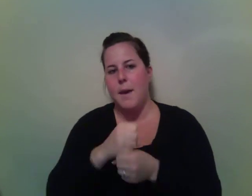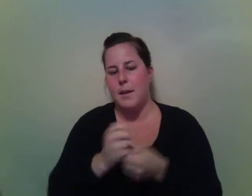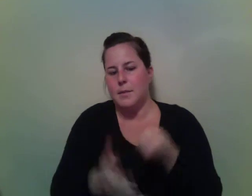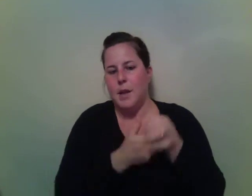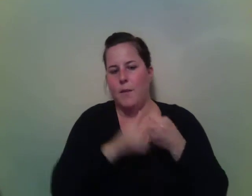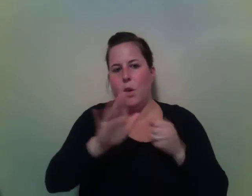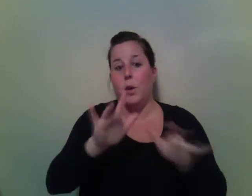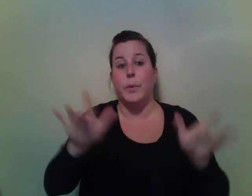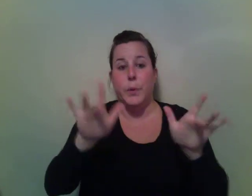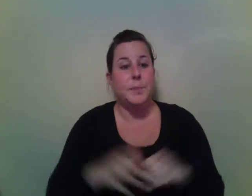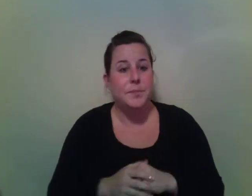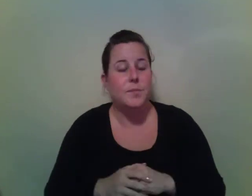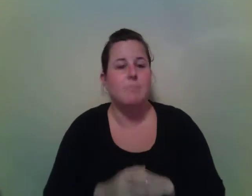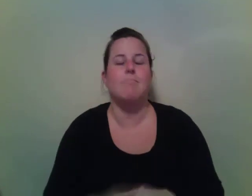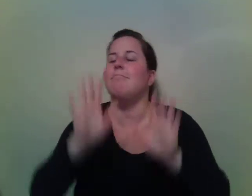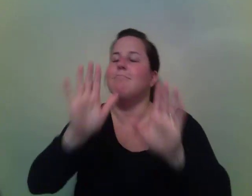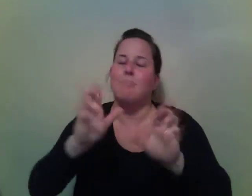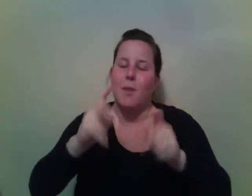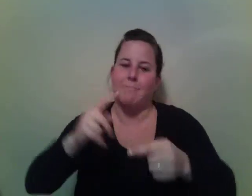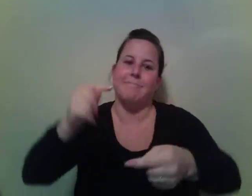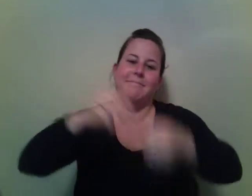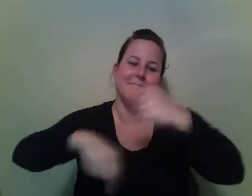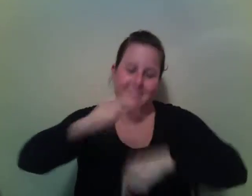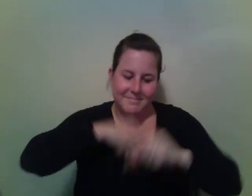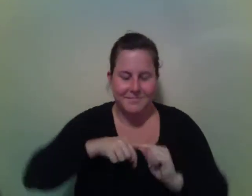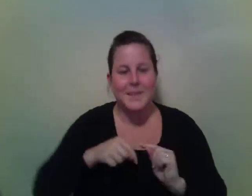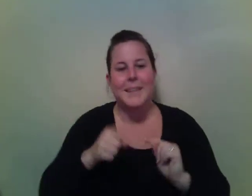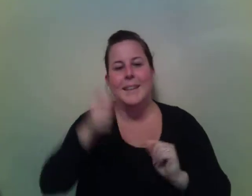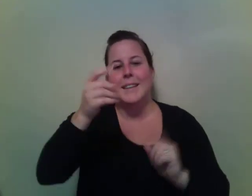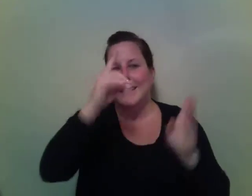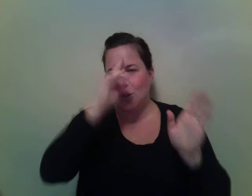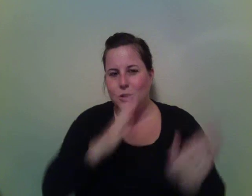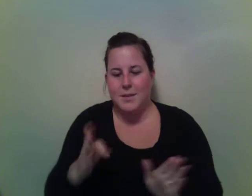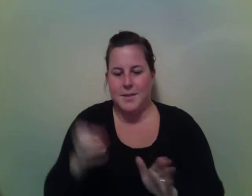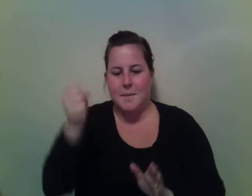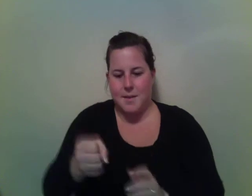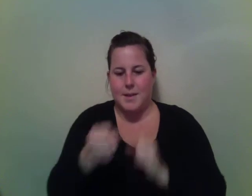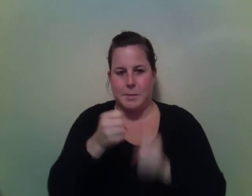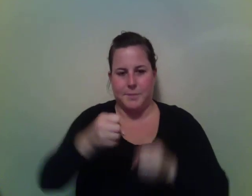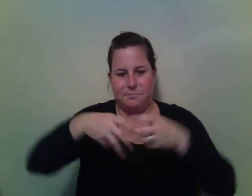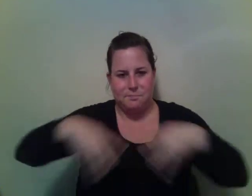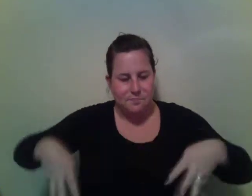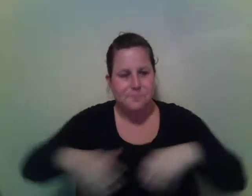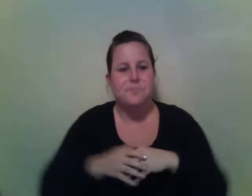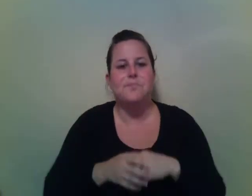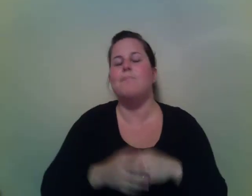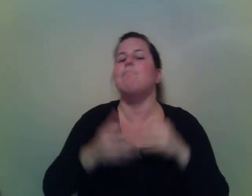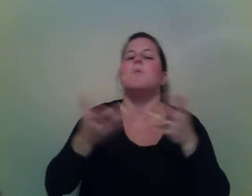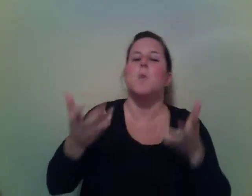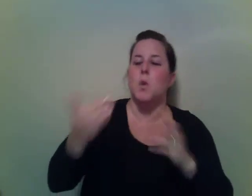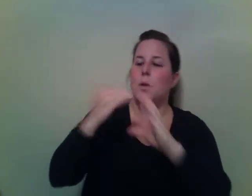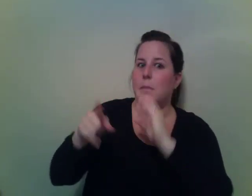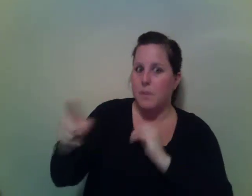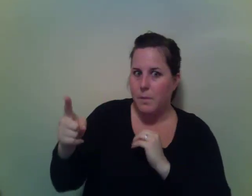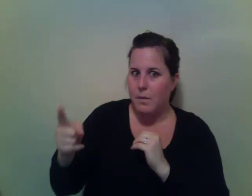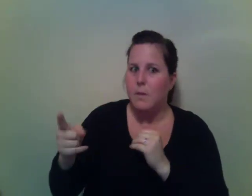computer. So back to strategic placement. You have sent the link to someone, and they enroll under you. And right now,